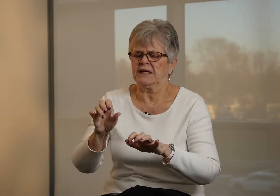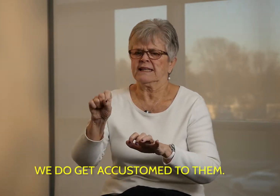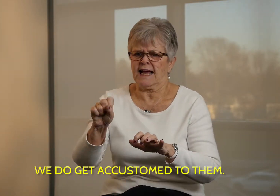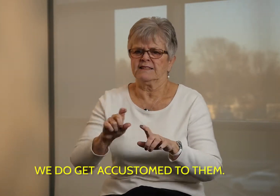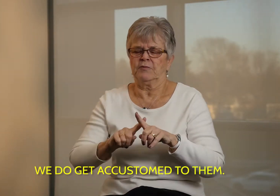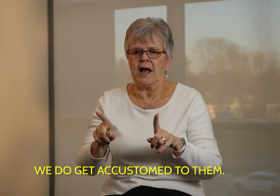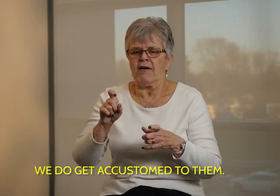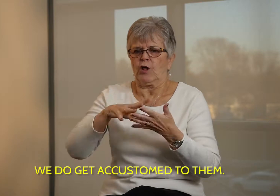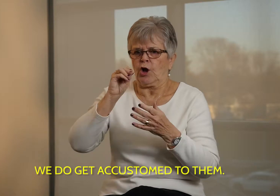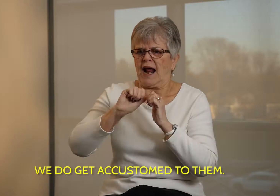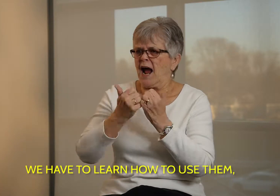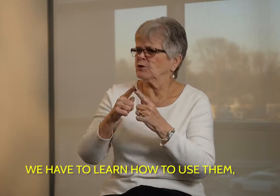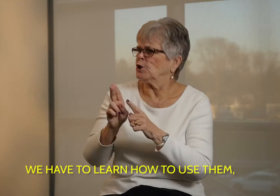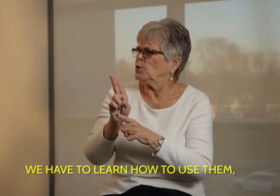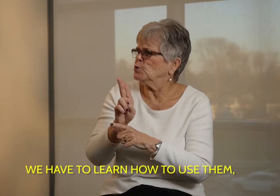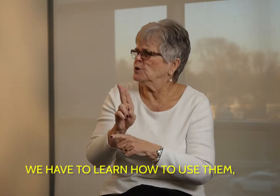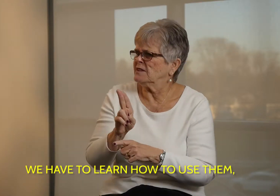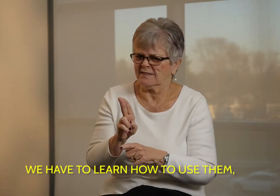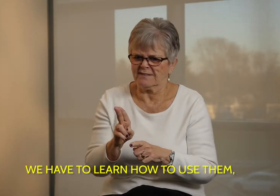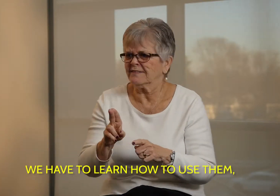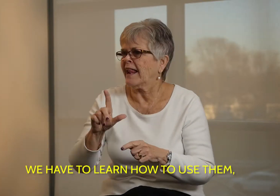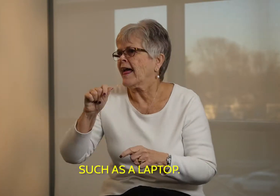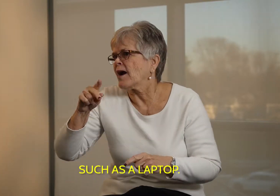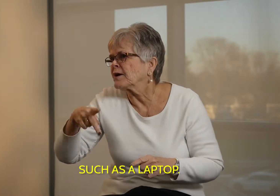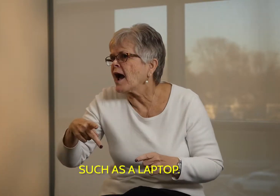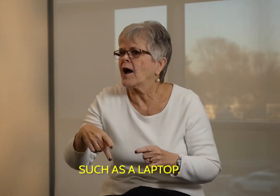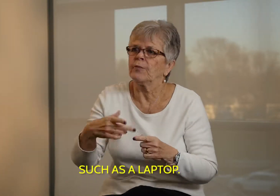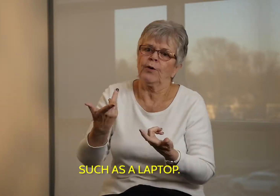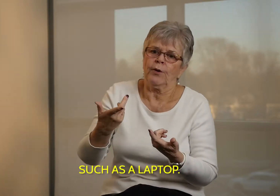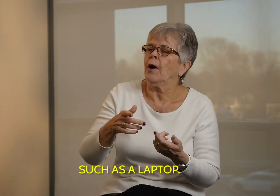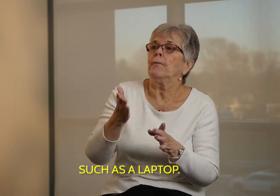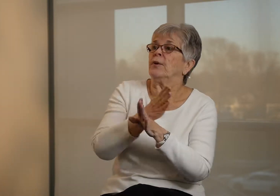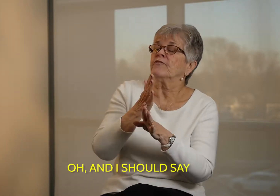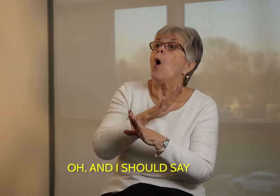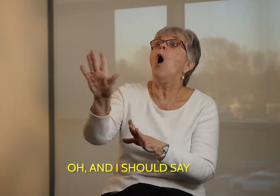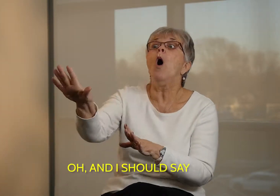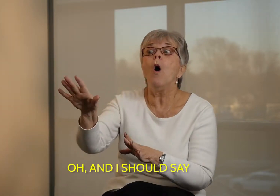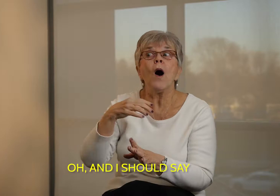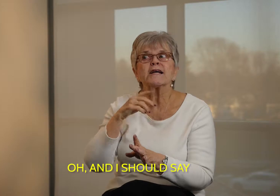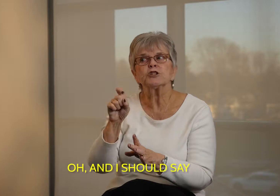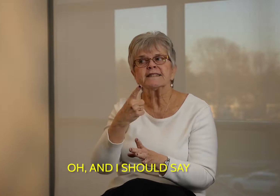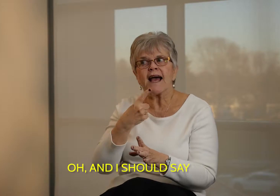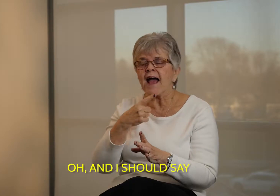we do get accustomed to them, but we have to learn how to use them, such as a laptop. Oh, and I should